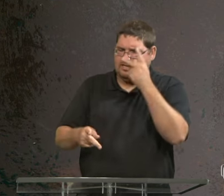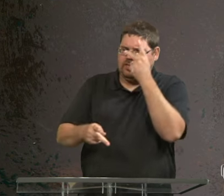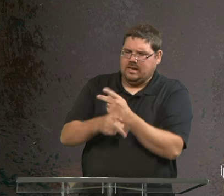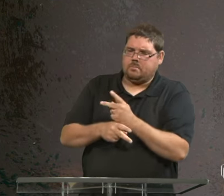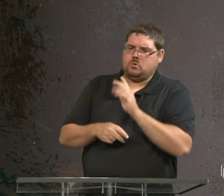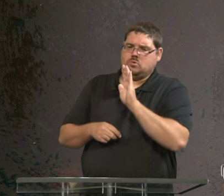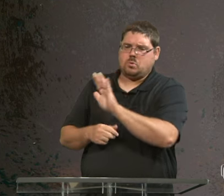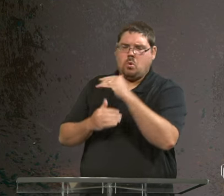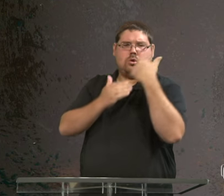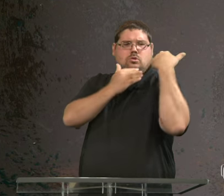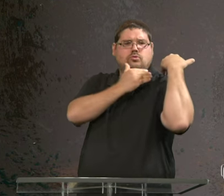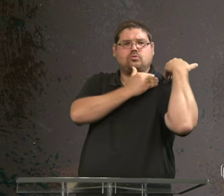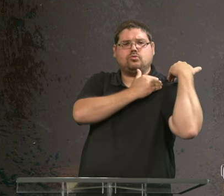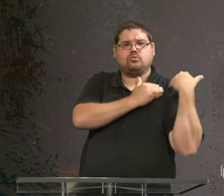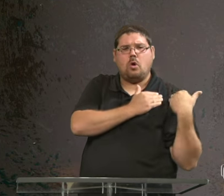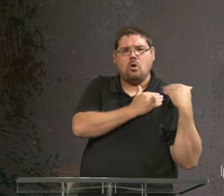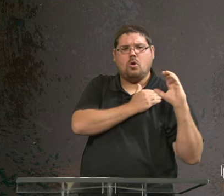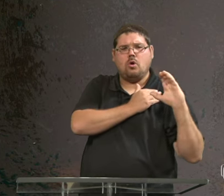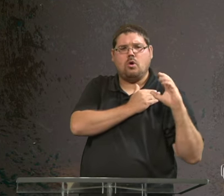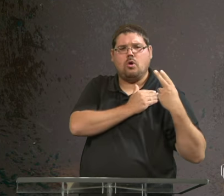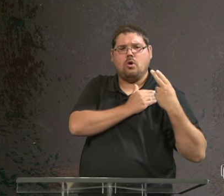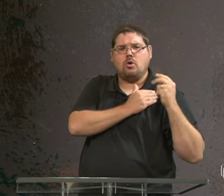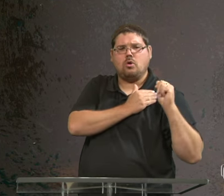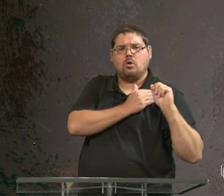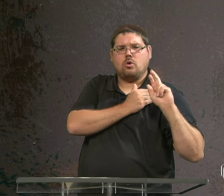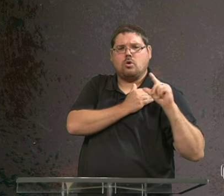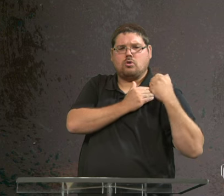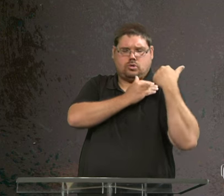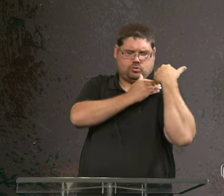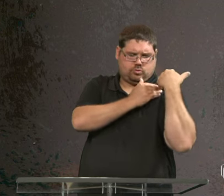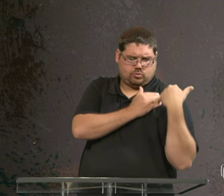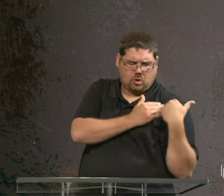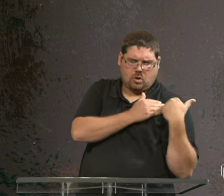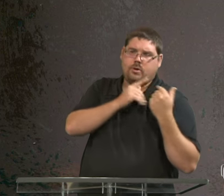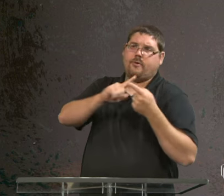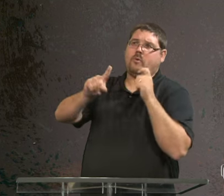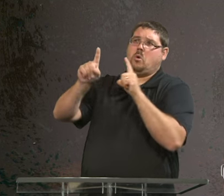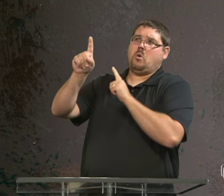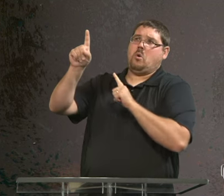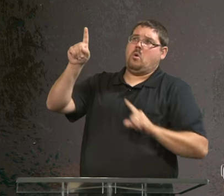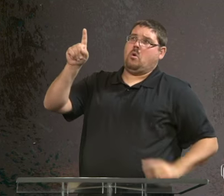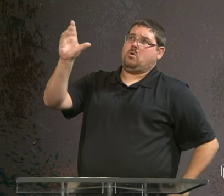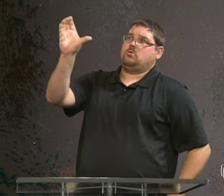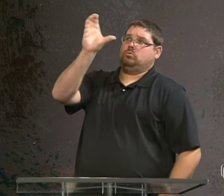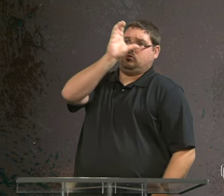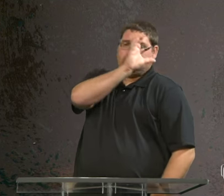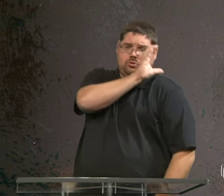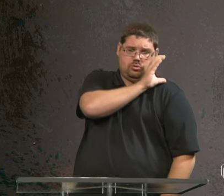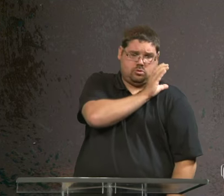So he gave himself a challenge. Says, this is your charge from the